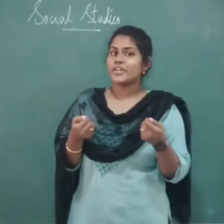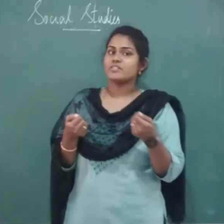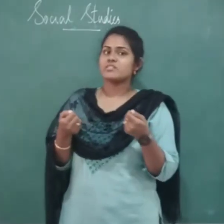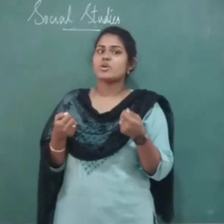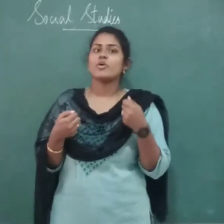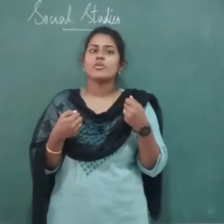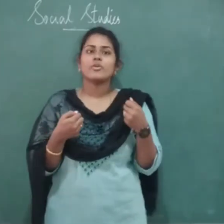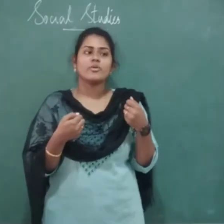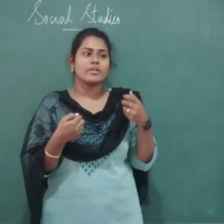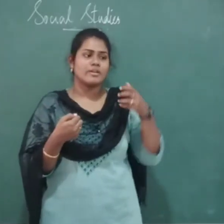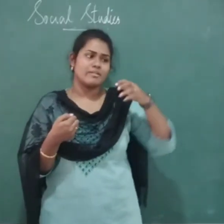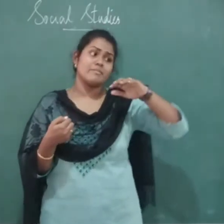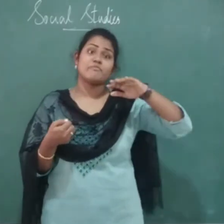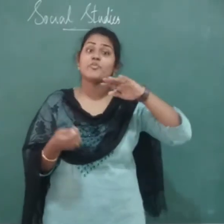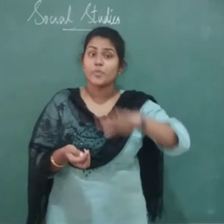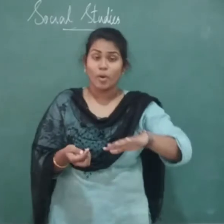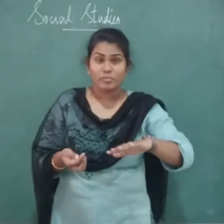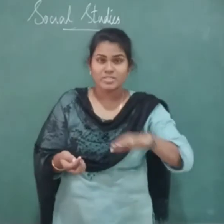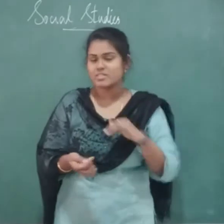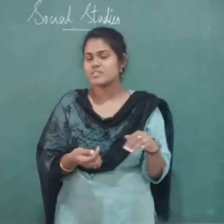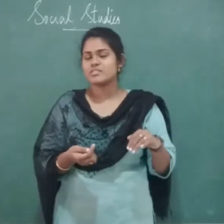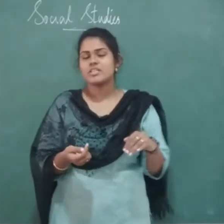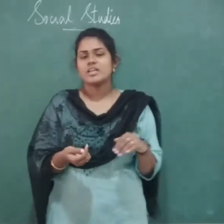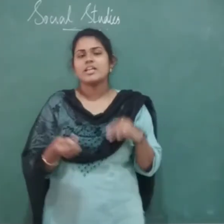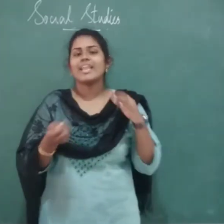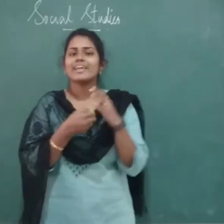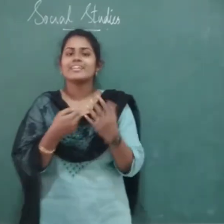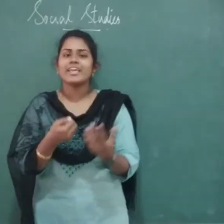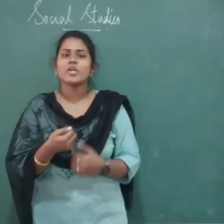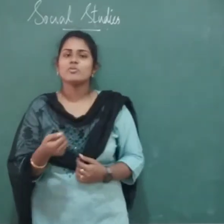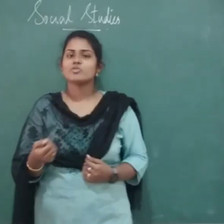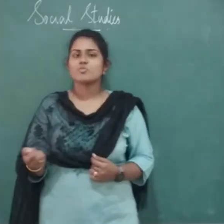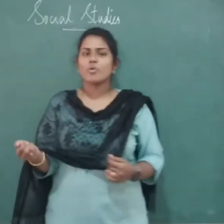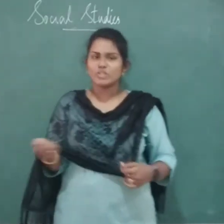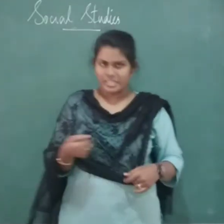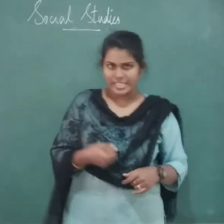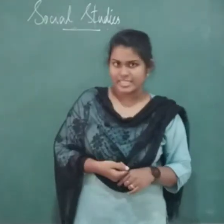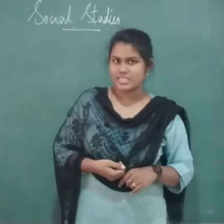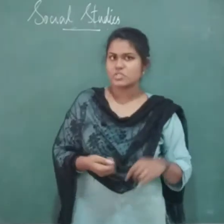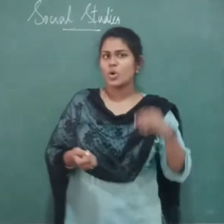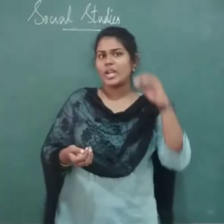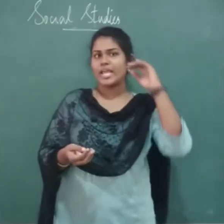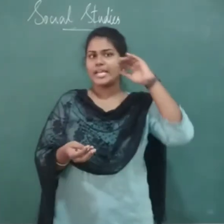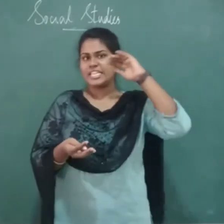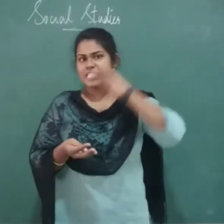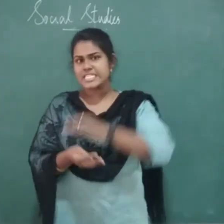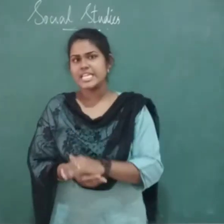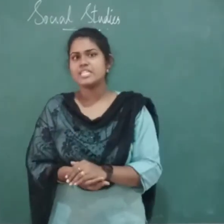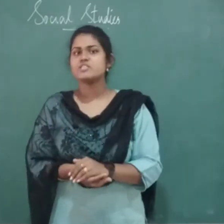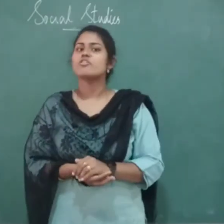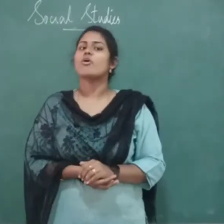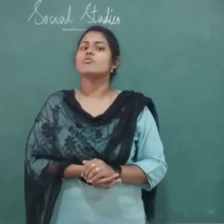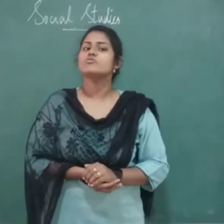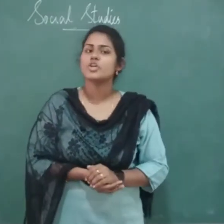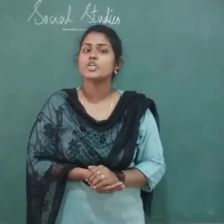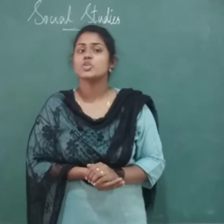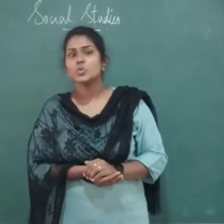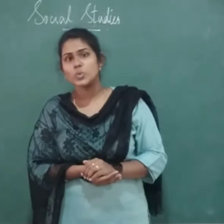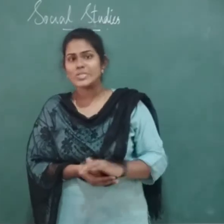remembrance or not, for promises. Like they used more things, so like the seals are also used